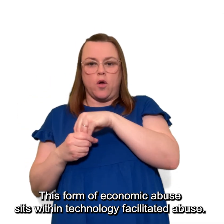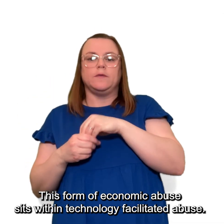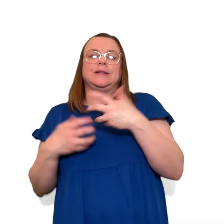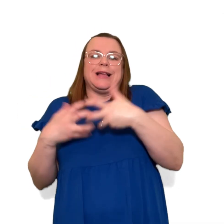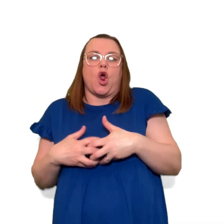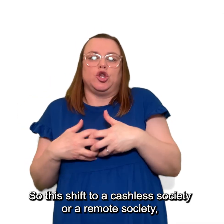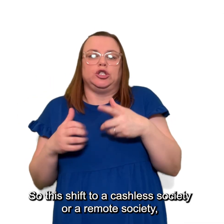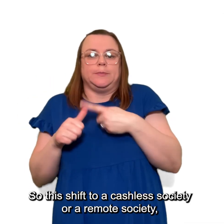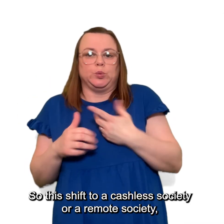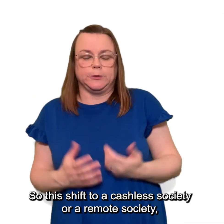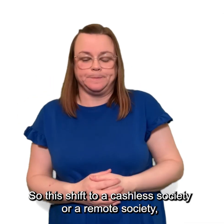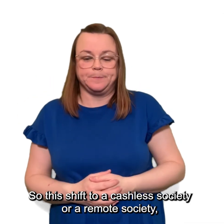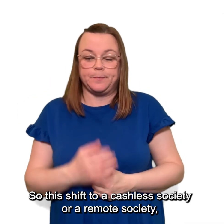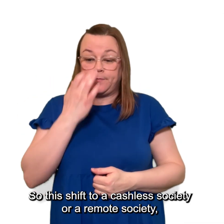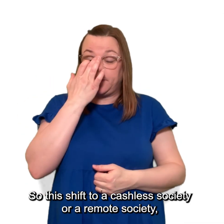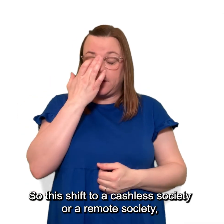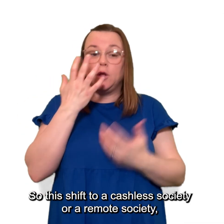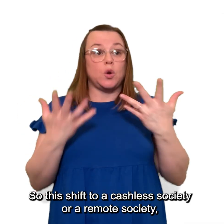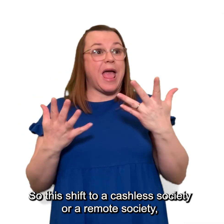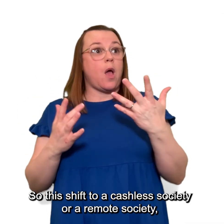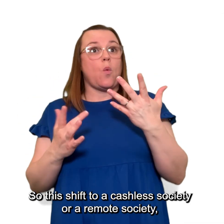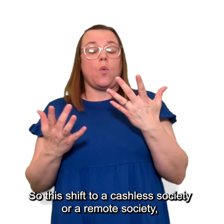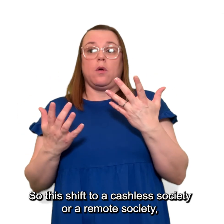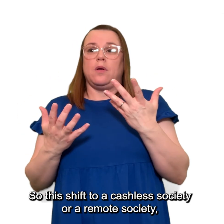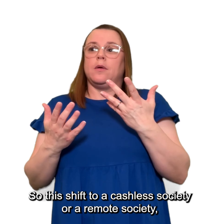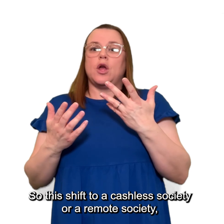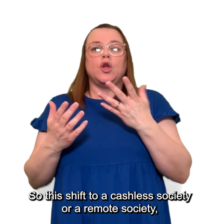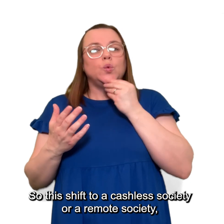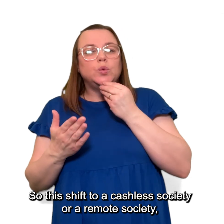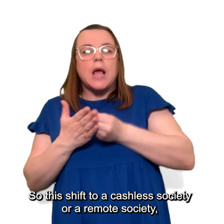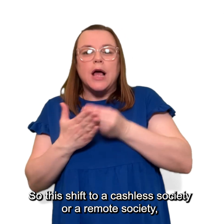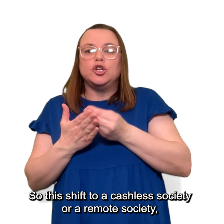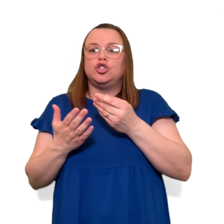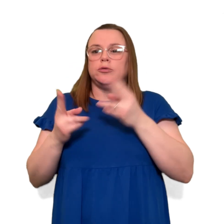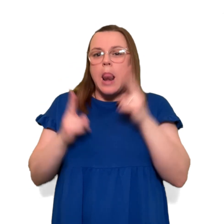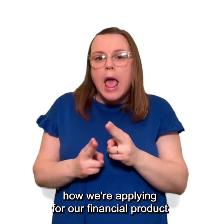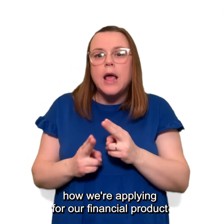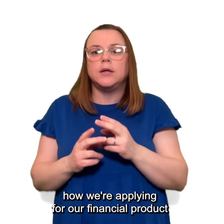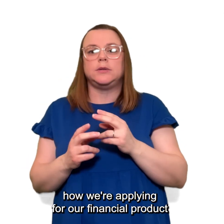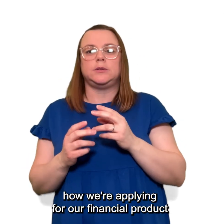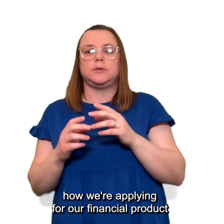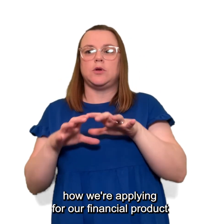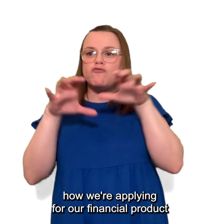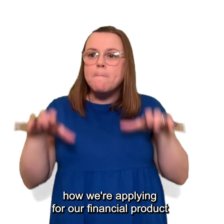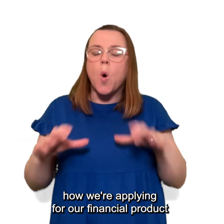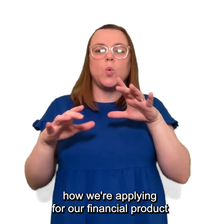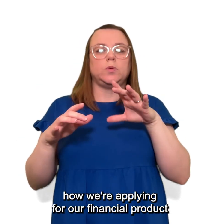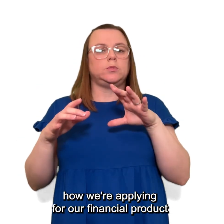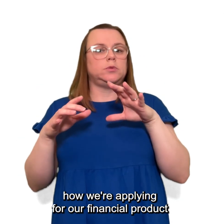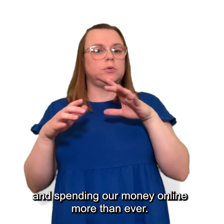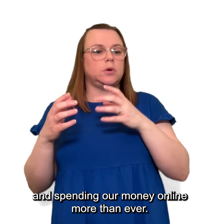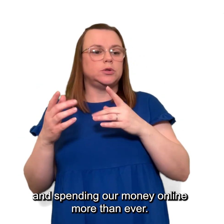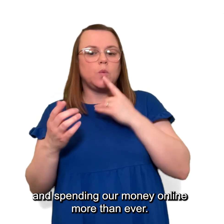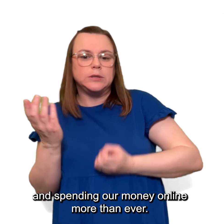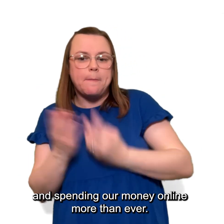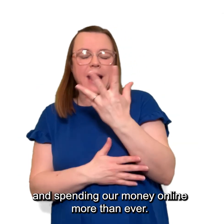facilitated abuse. So this shift to a cashless society or a remote society, how we're applying for our financial